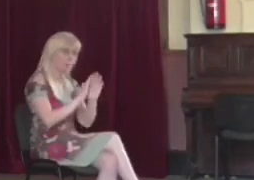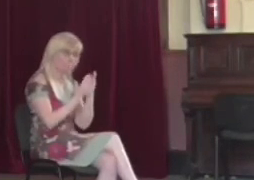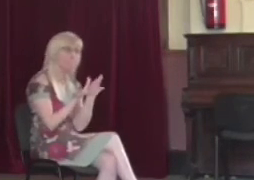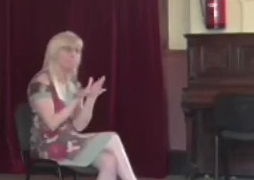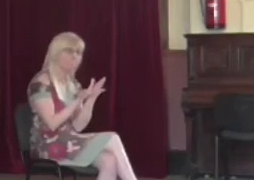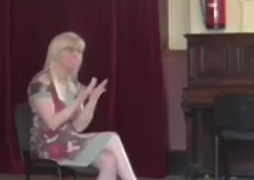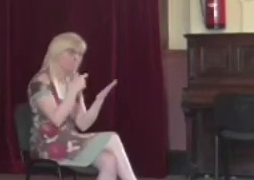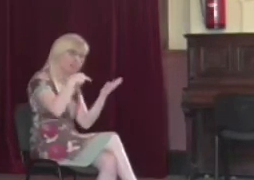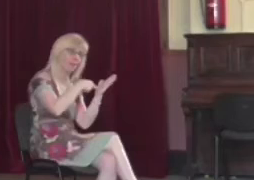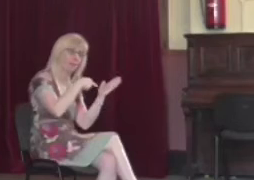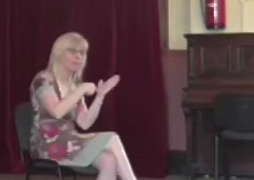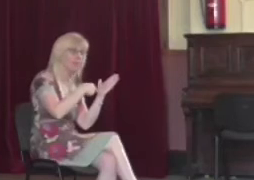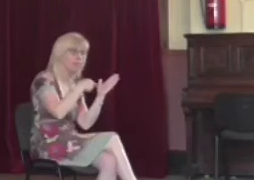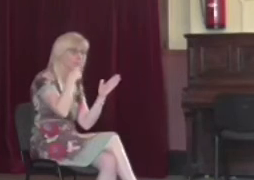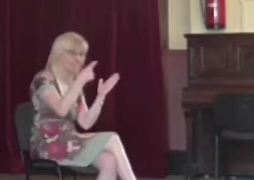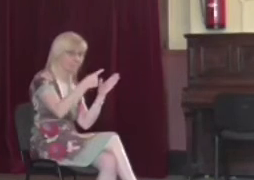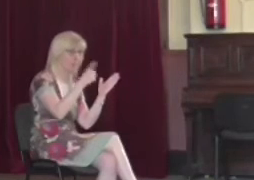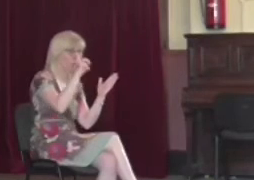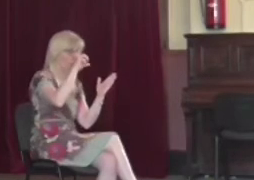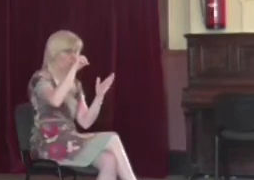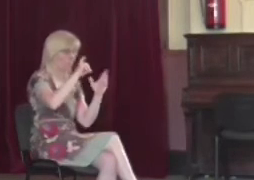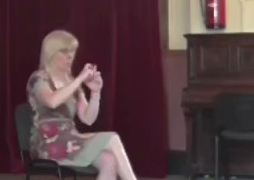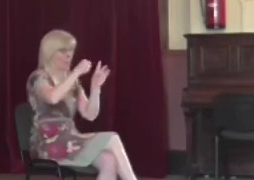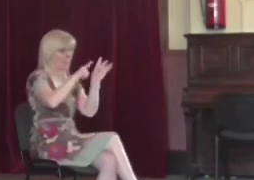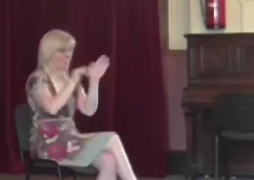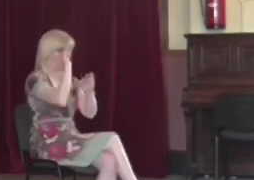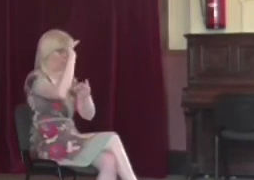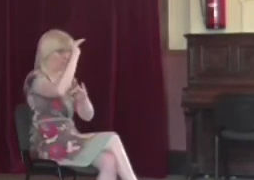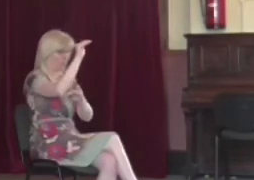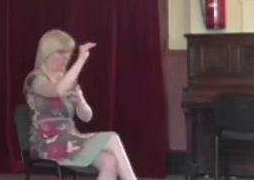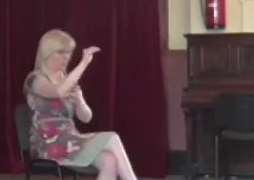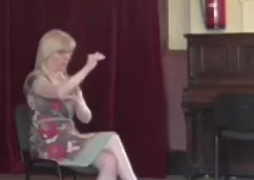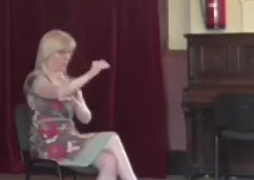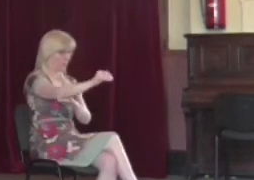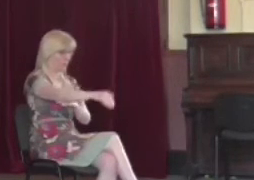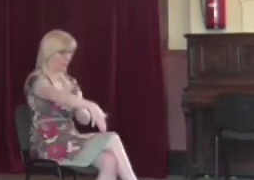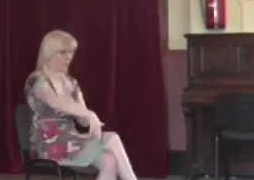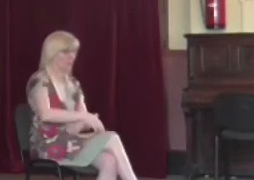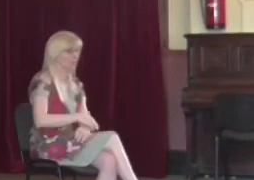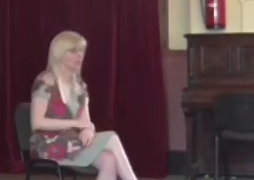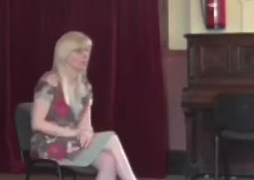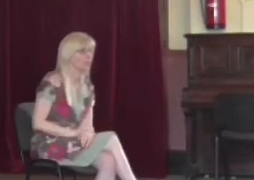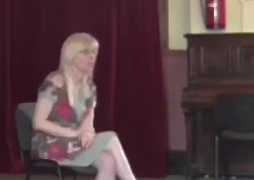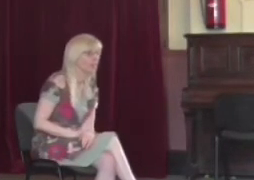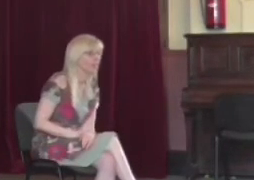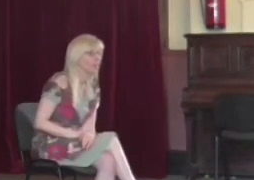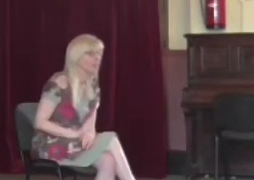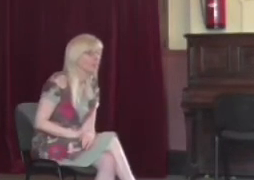yes to him, will be in heaven when your race is done.